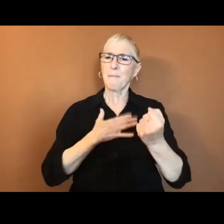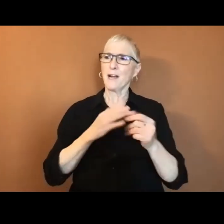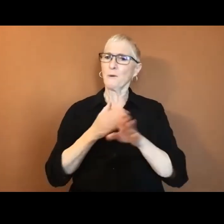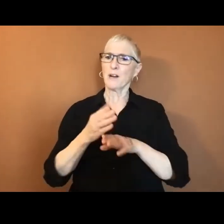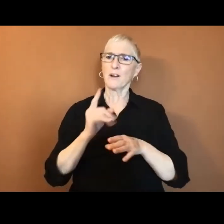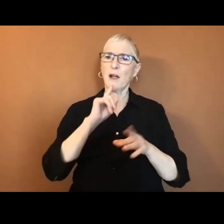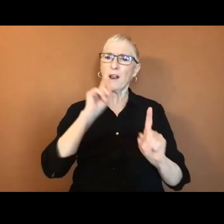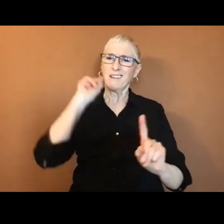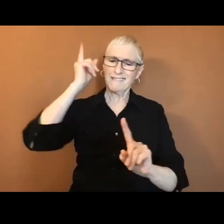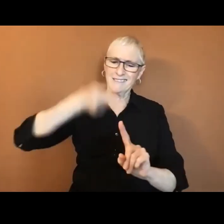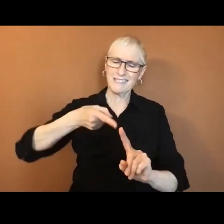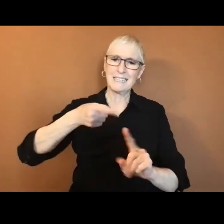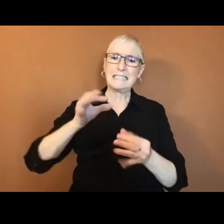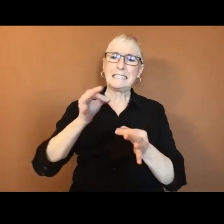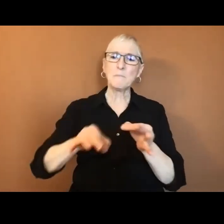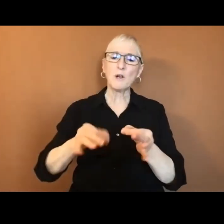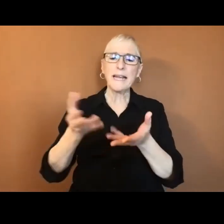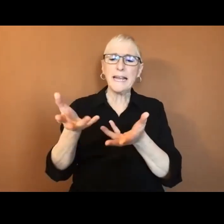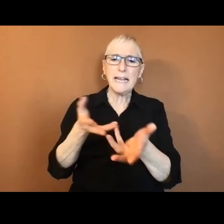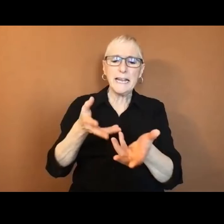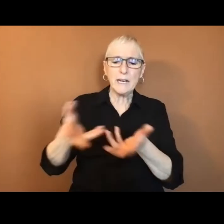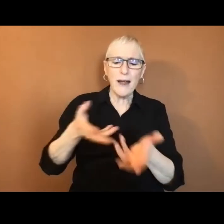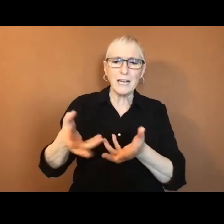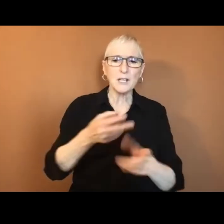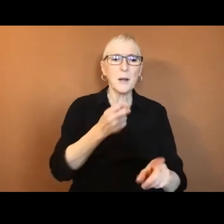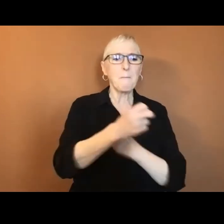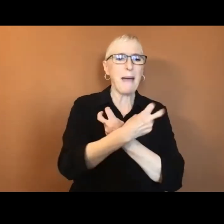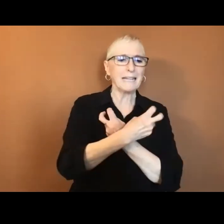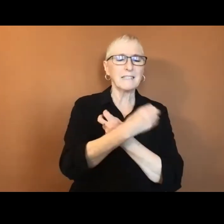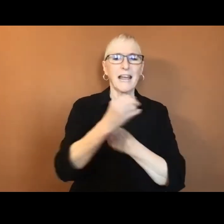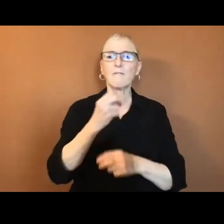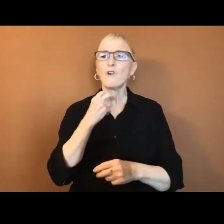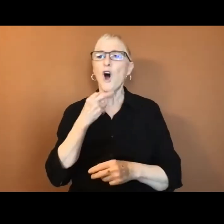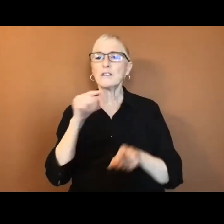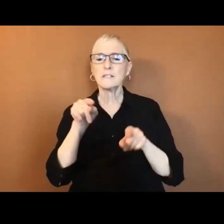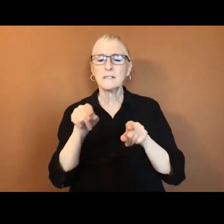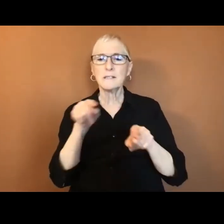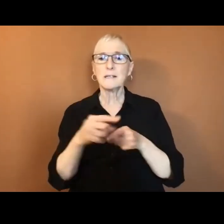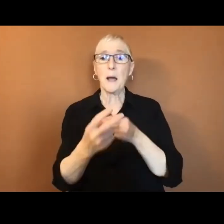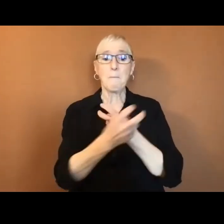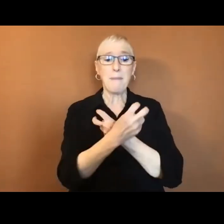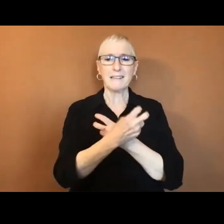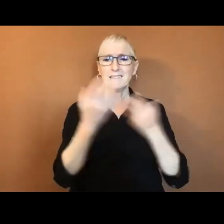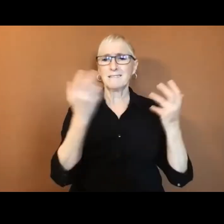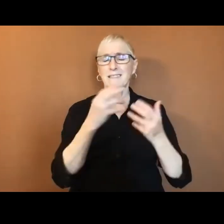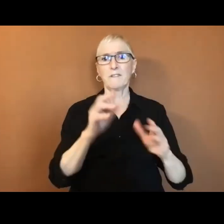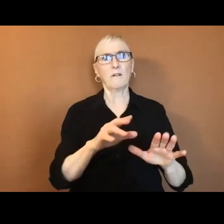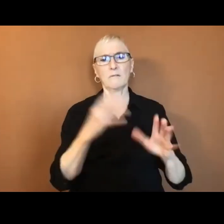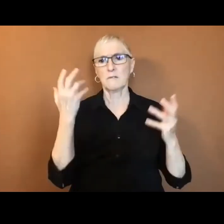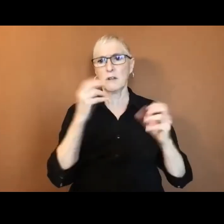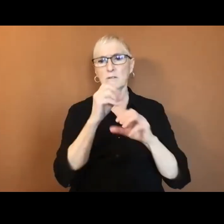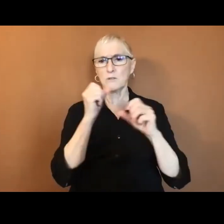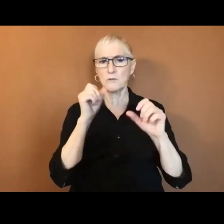very simple interaction in these bats and these frogs. So these bats have done an extraordinary thing. They've kind of